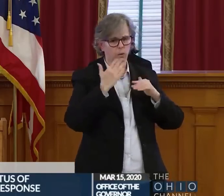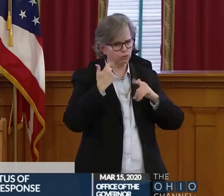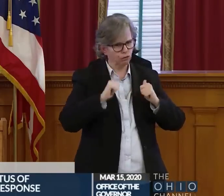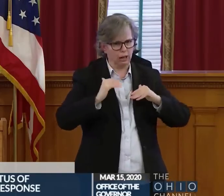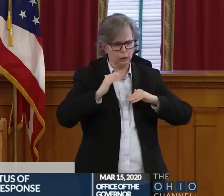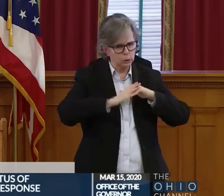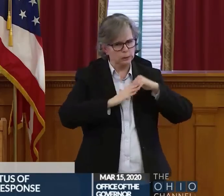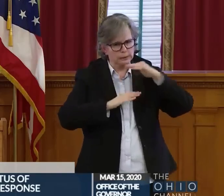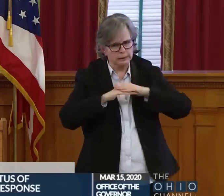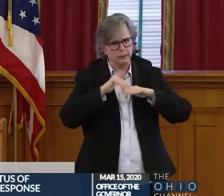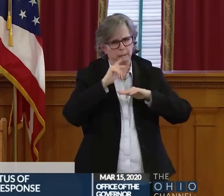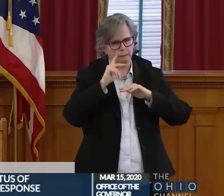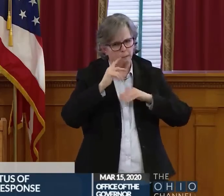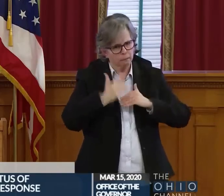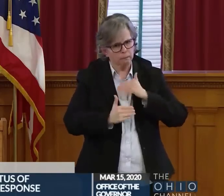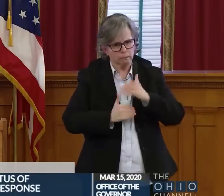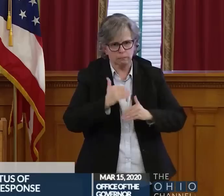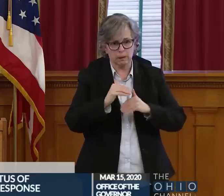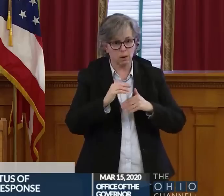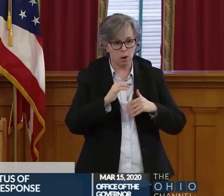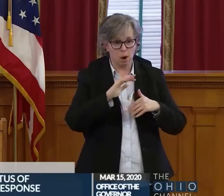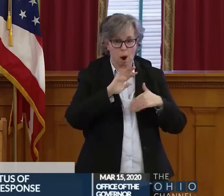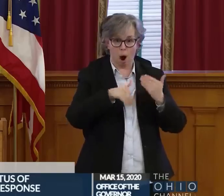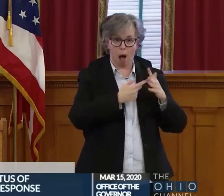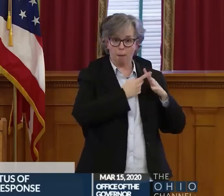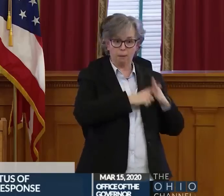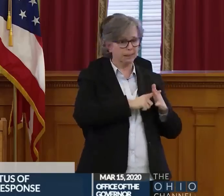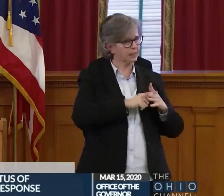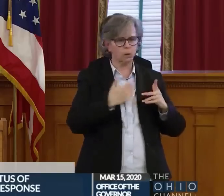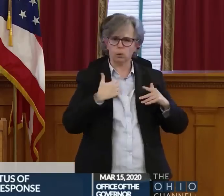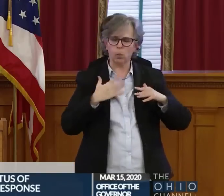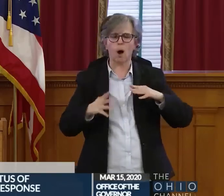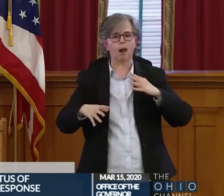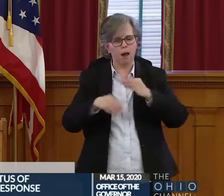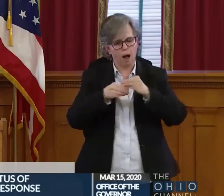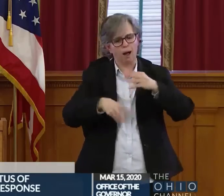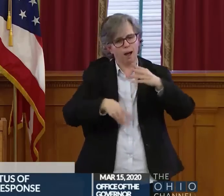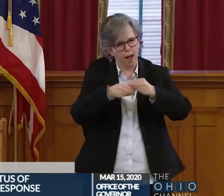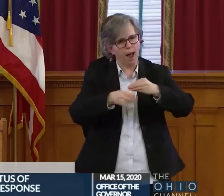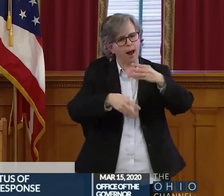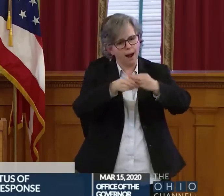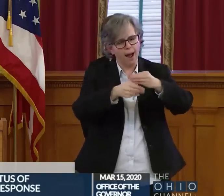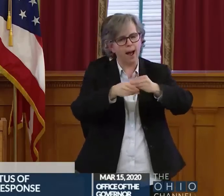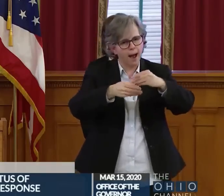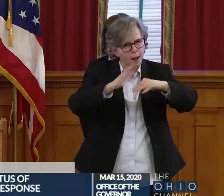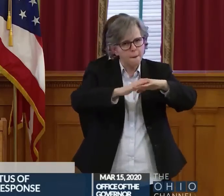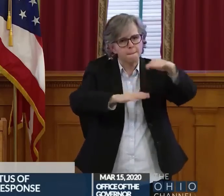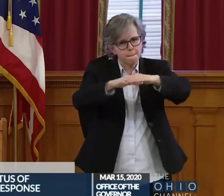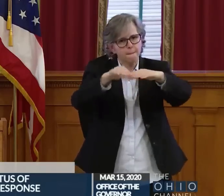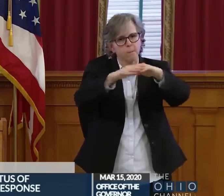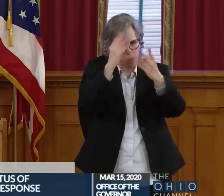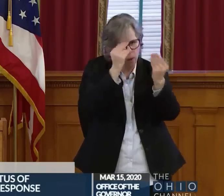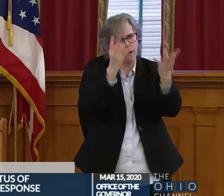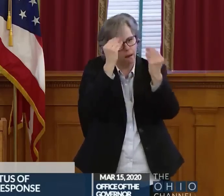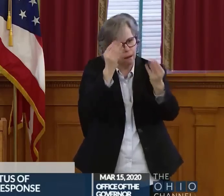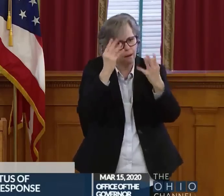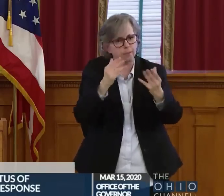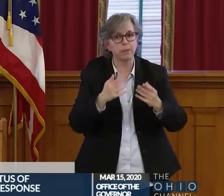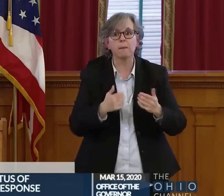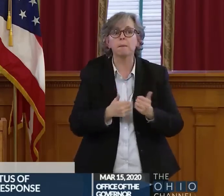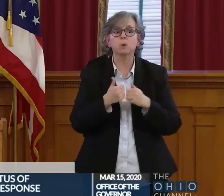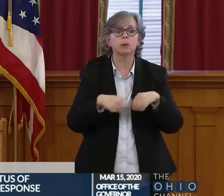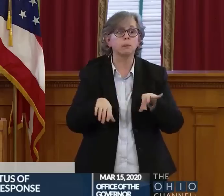them all in the big day, but the state of Ohio has moved all the big rocks, the most important breaks we can put on spread,